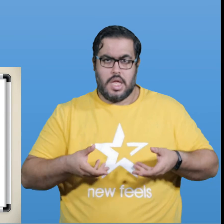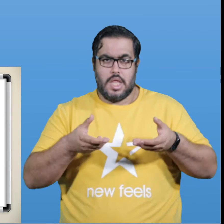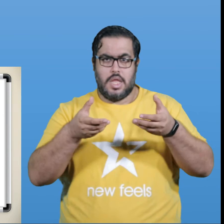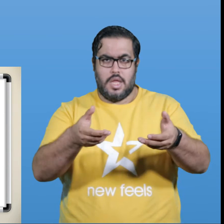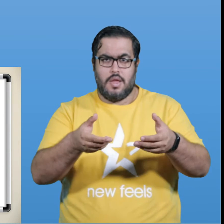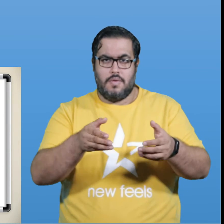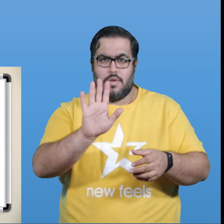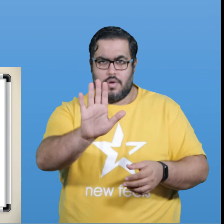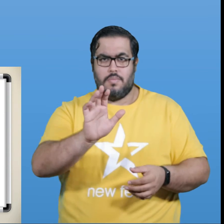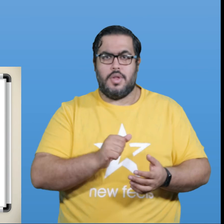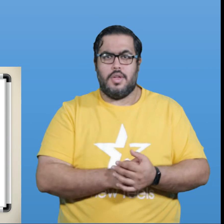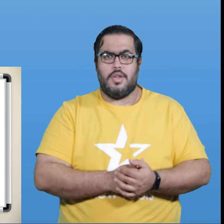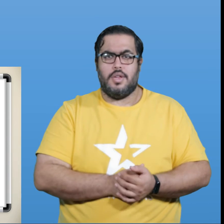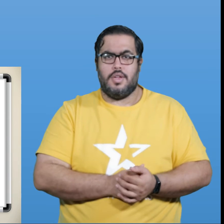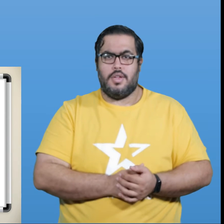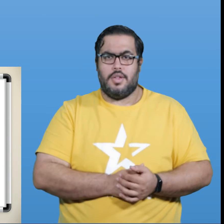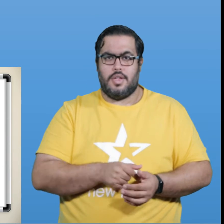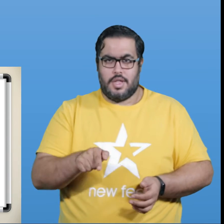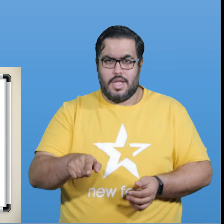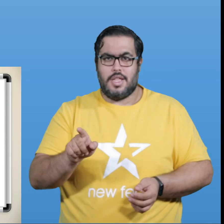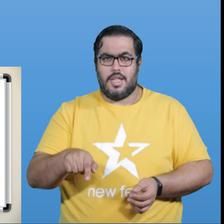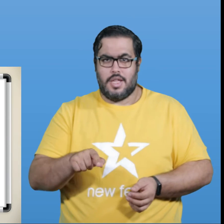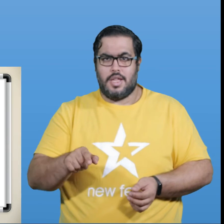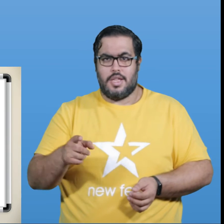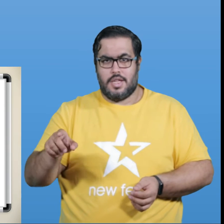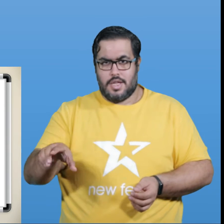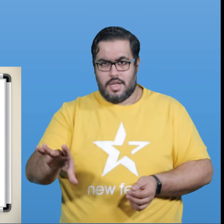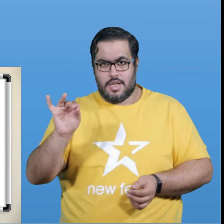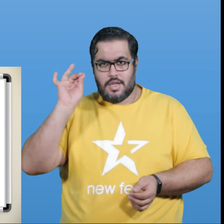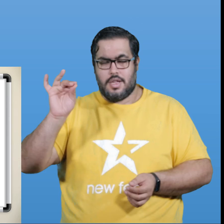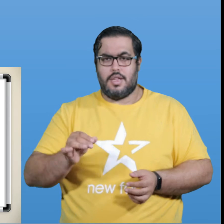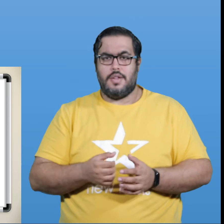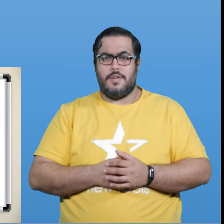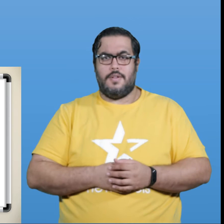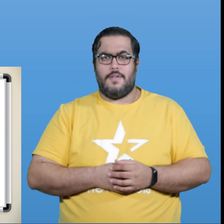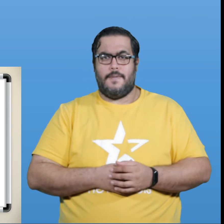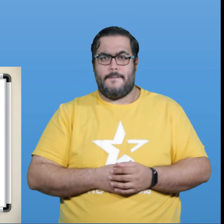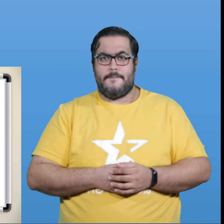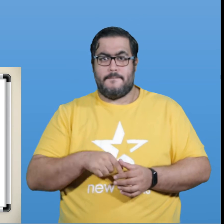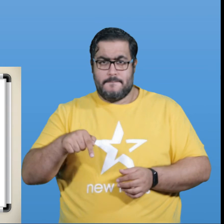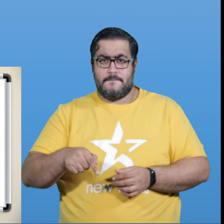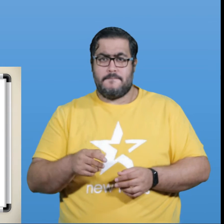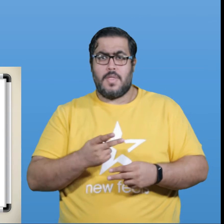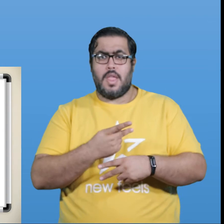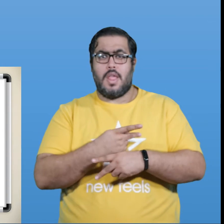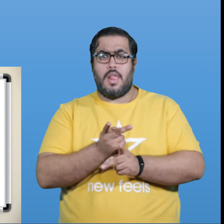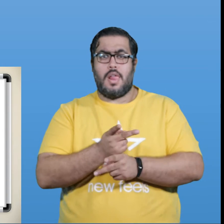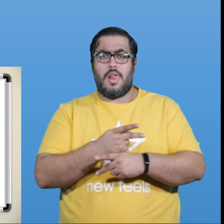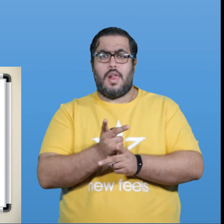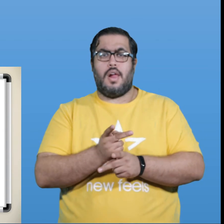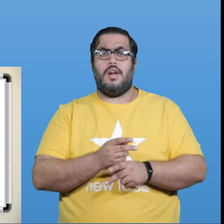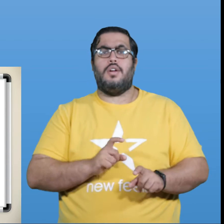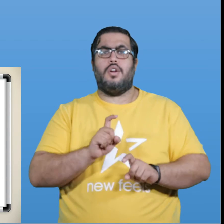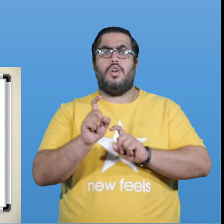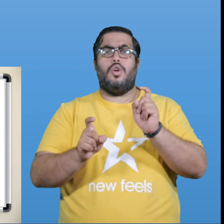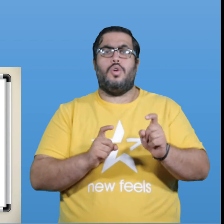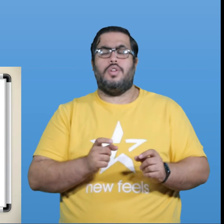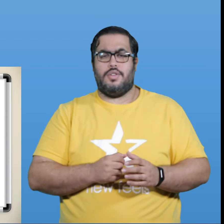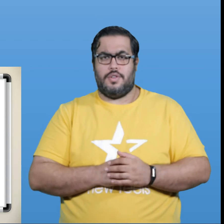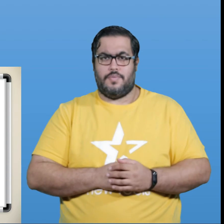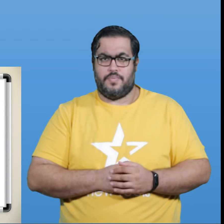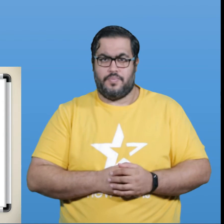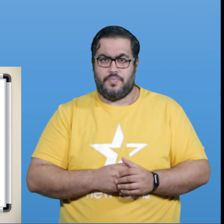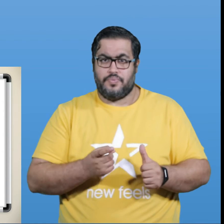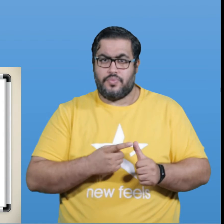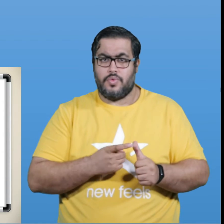information. And this is our correct answer. Okay? Now we want the productive questions. We want answers to the following questions.